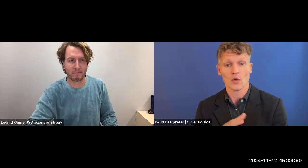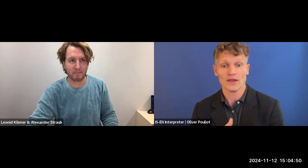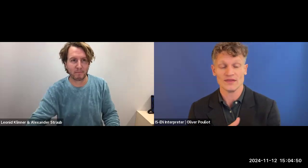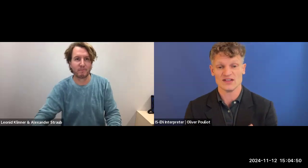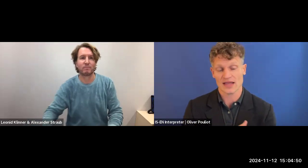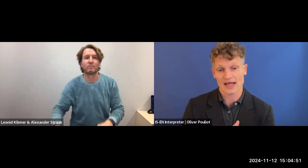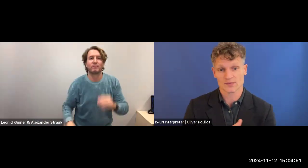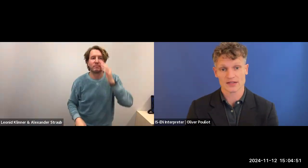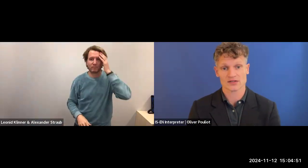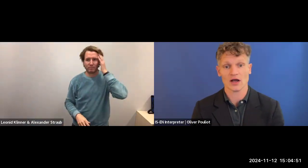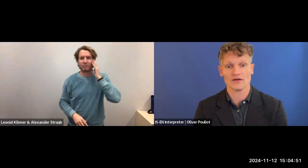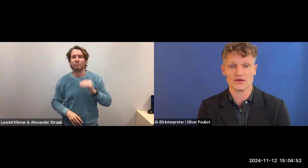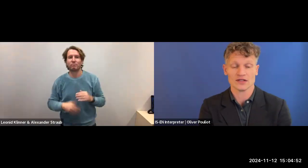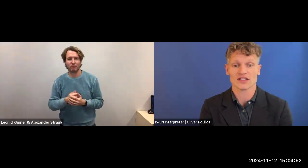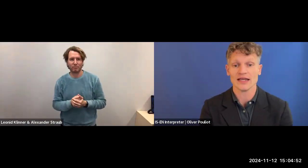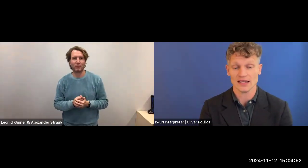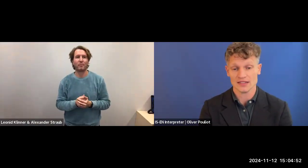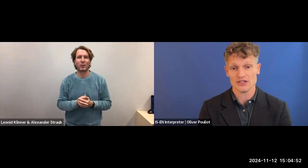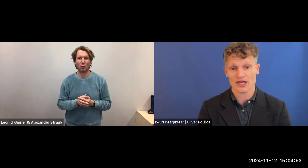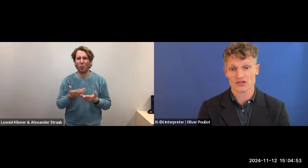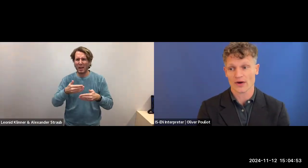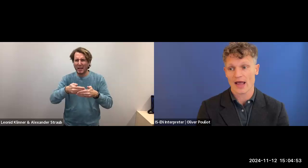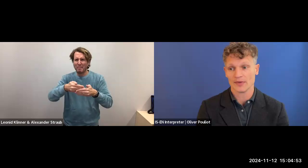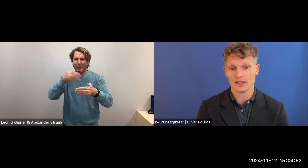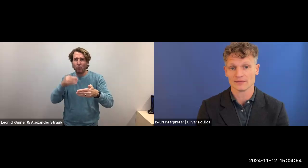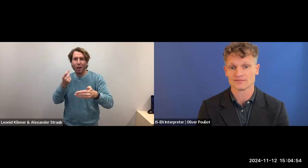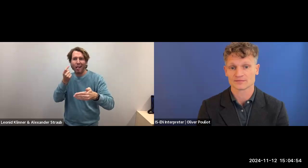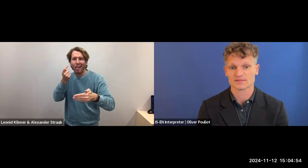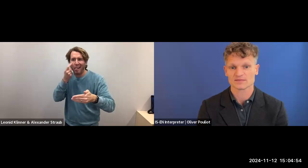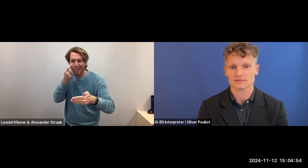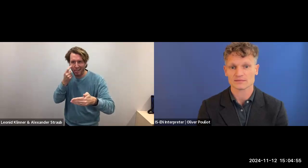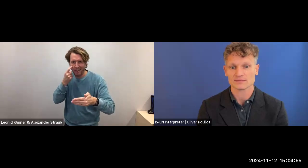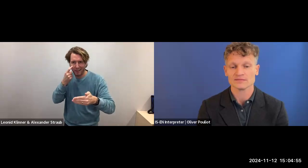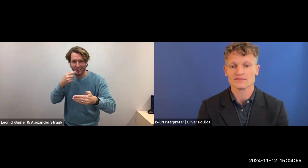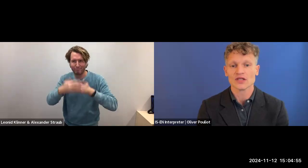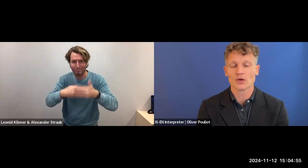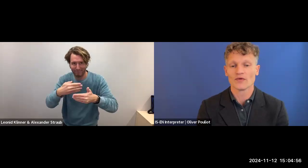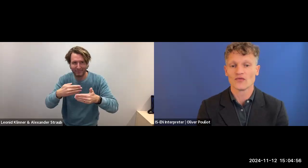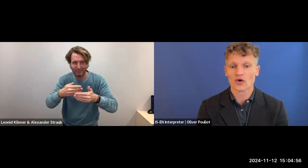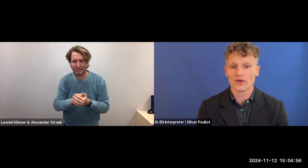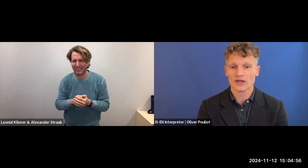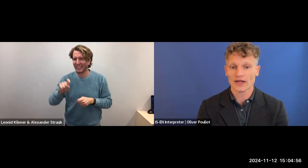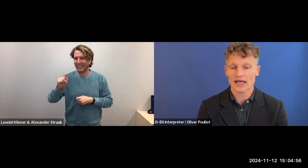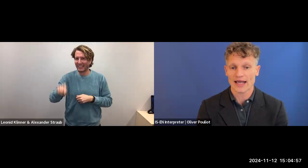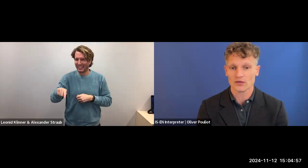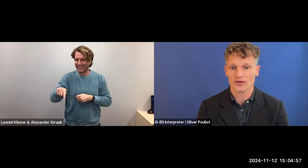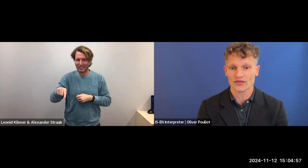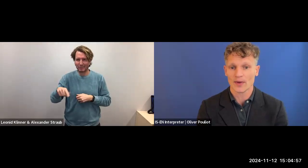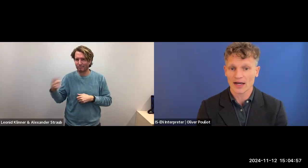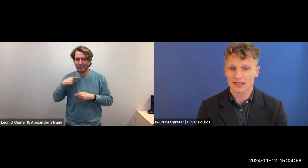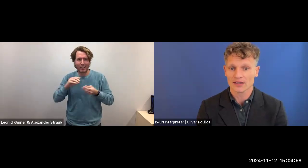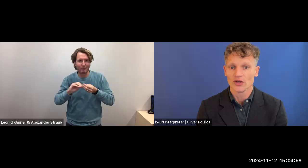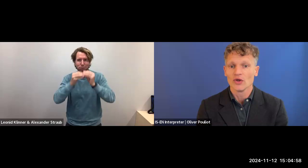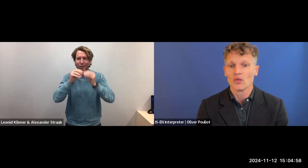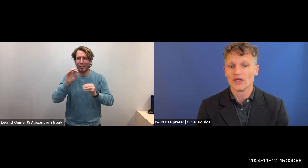understand when these aspects of signing in DGS were happening. So before we went ahead with